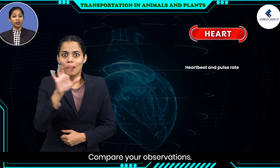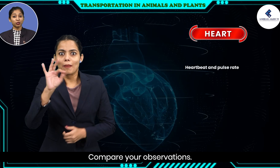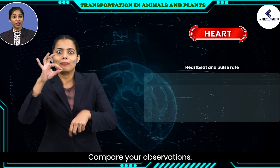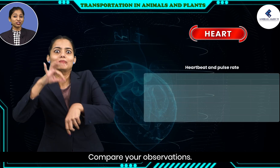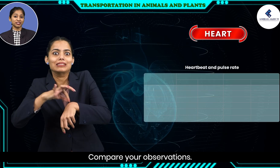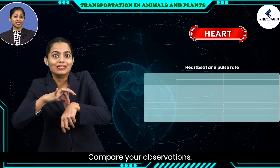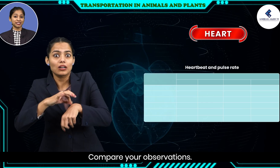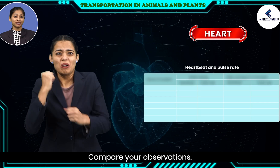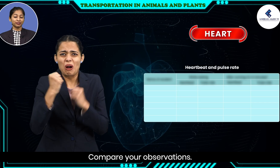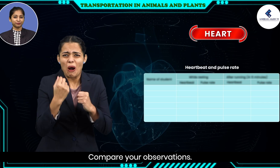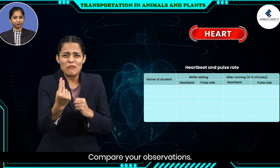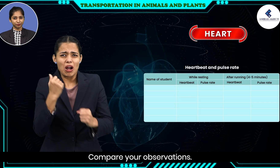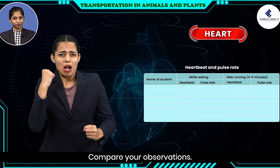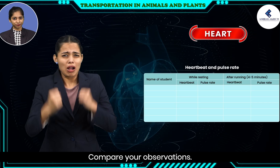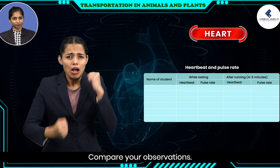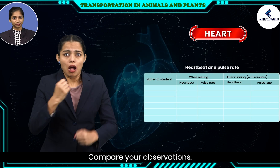Compare your observations.